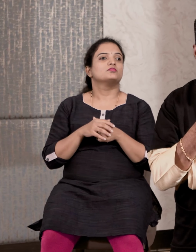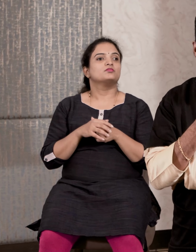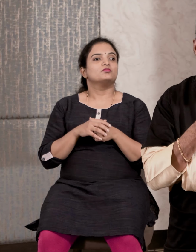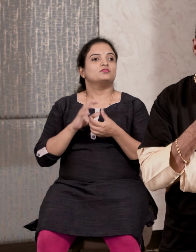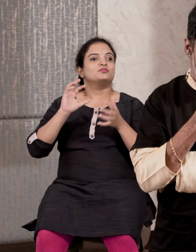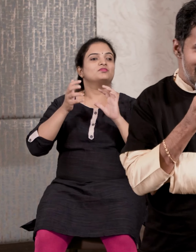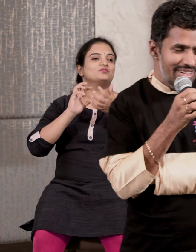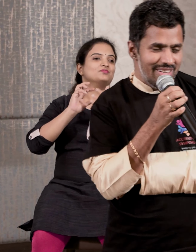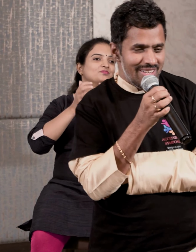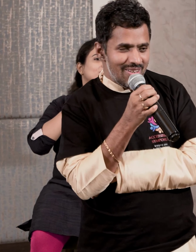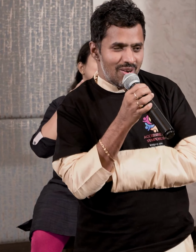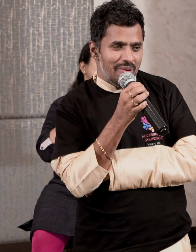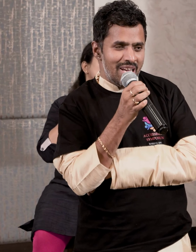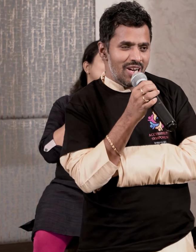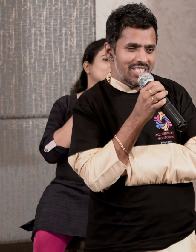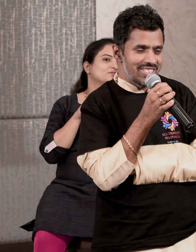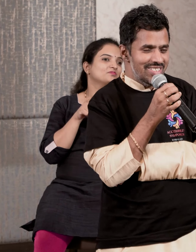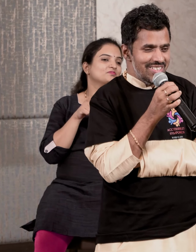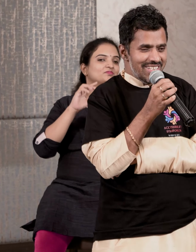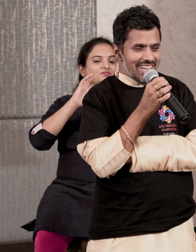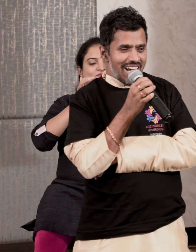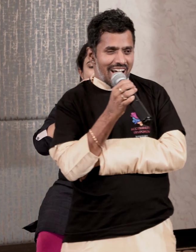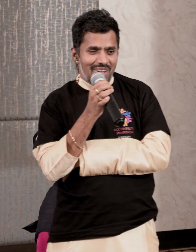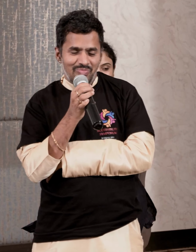Rubik's Cube. Oh my God.